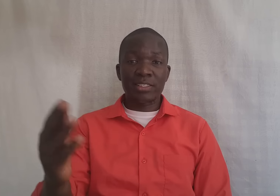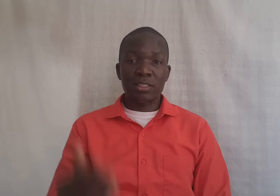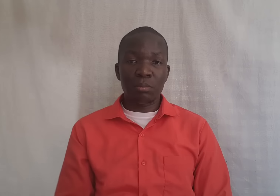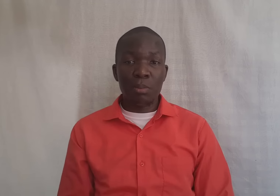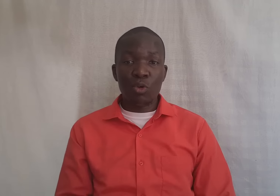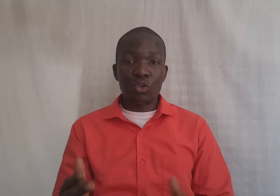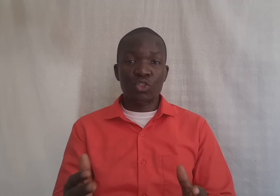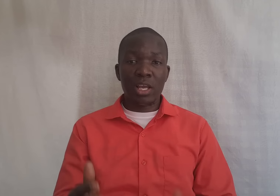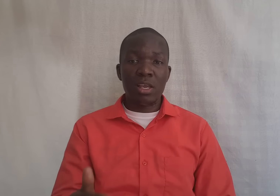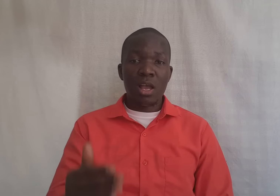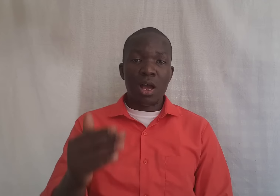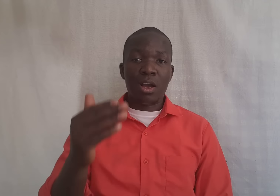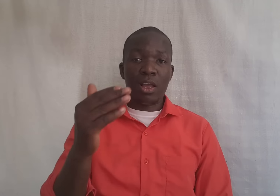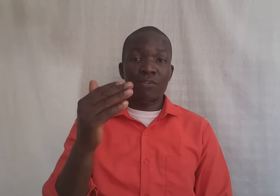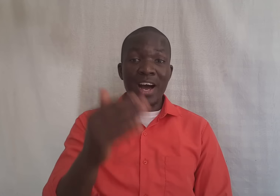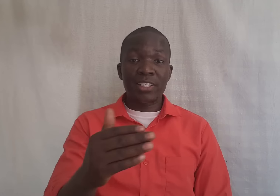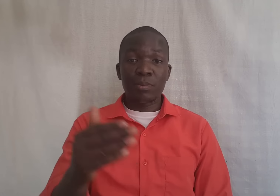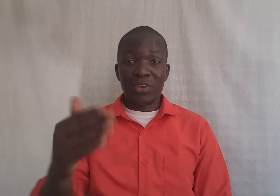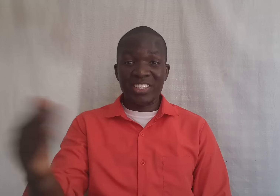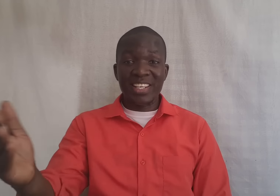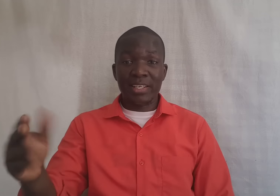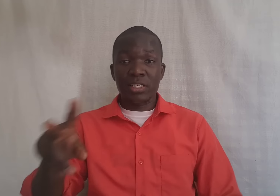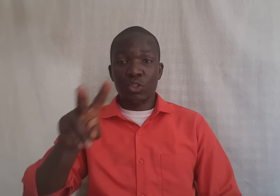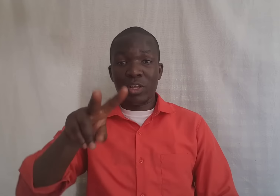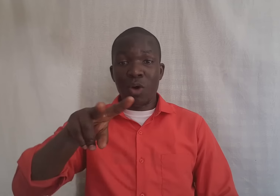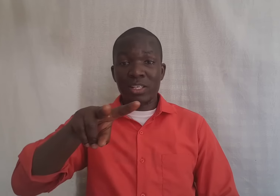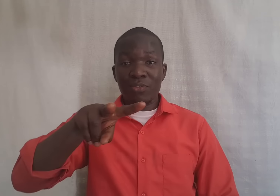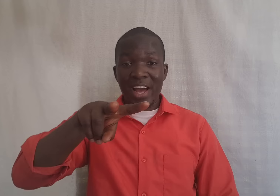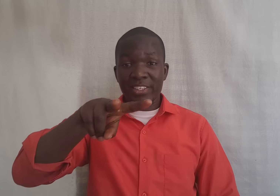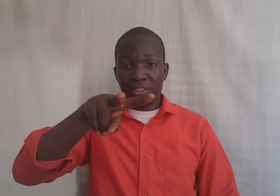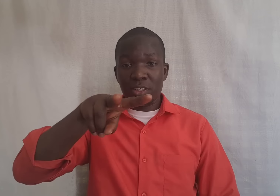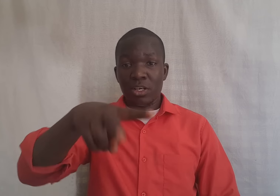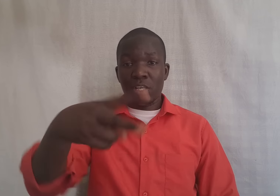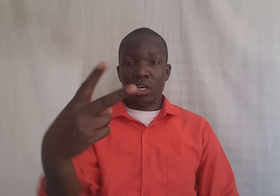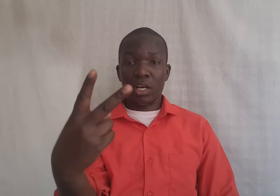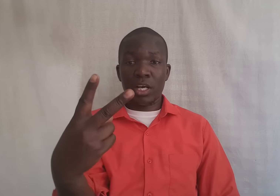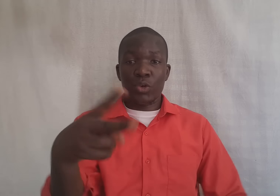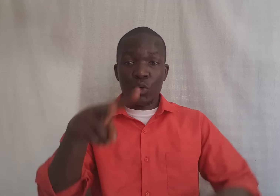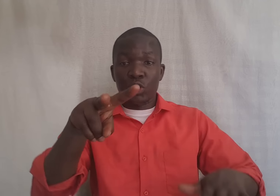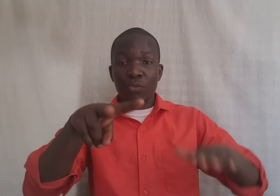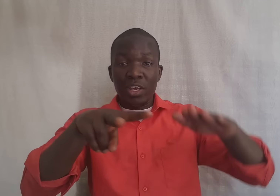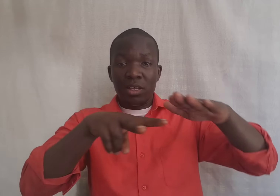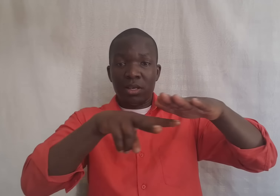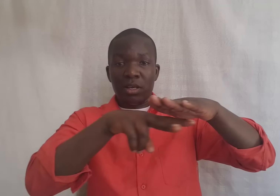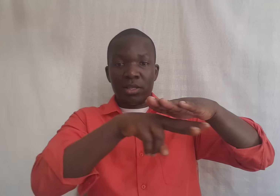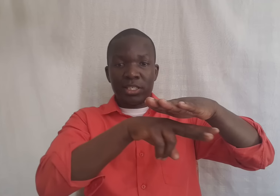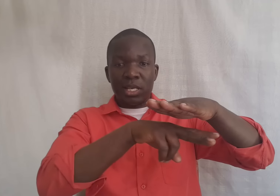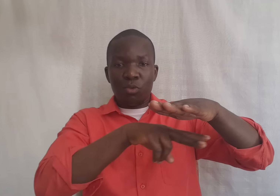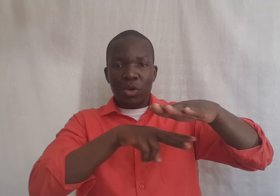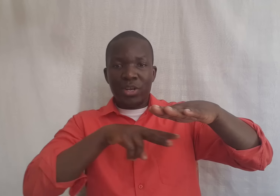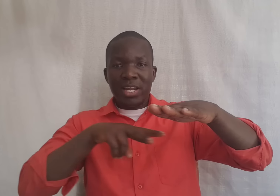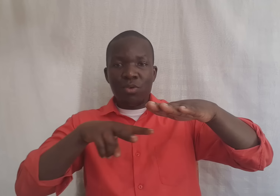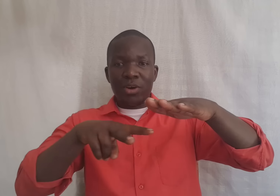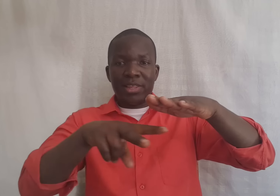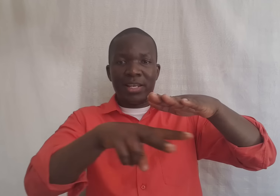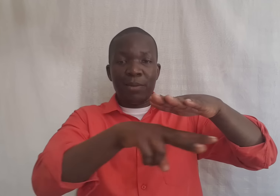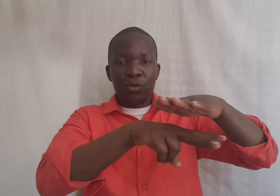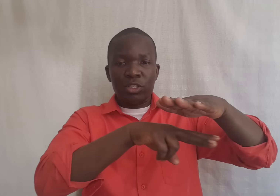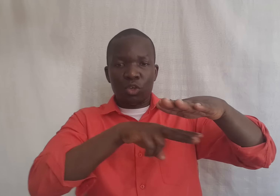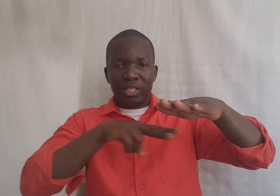vice. Maybe you want to say vice president. So the word vice, you use V the same way we did with the deputy. So this